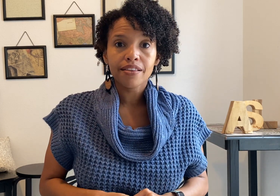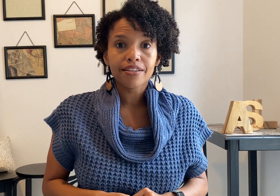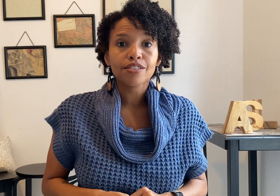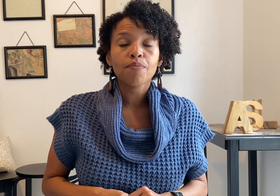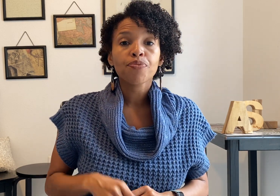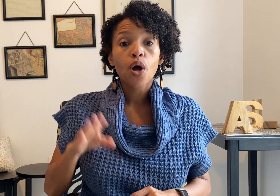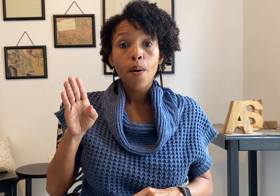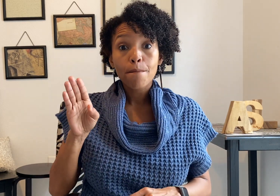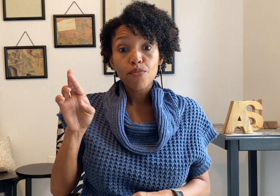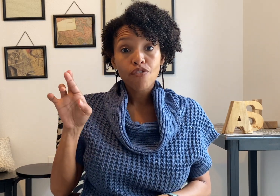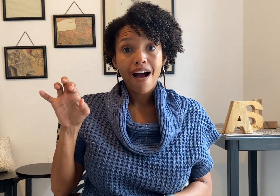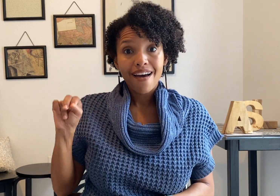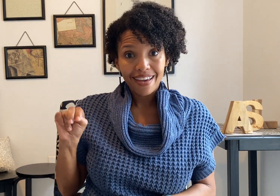this.